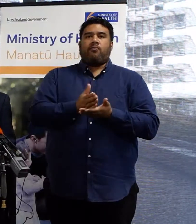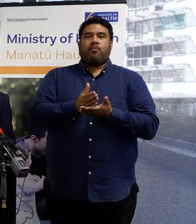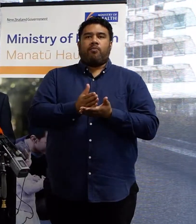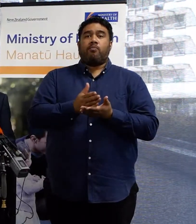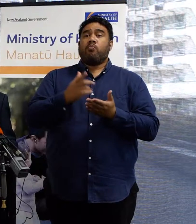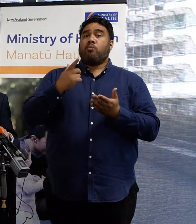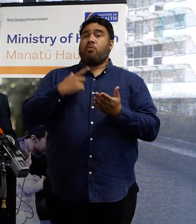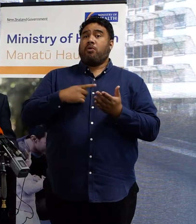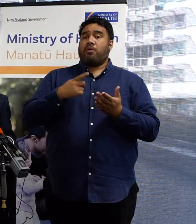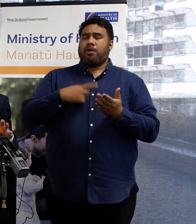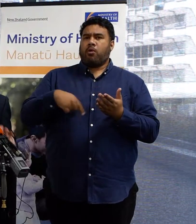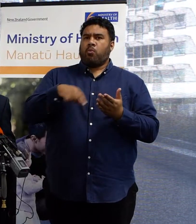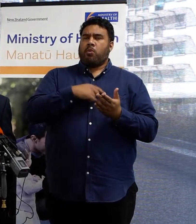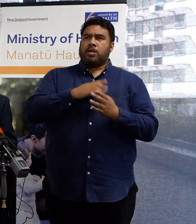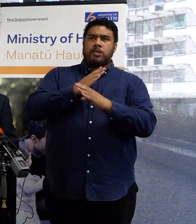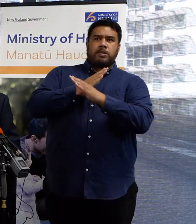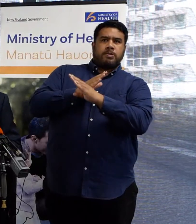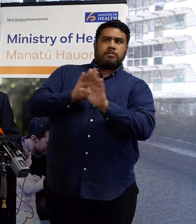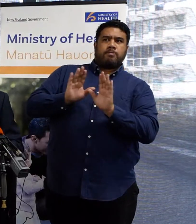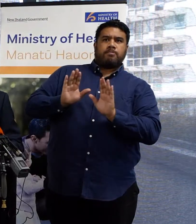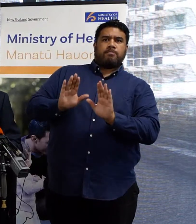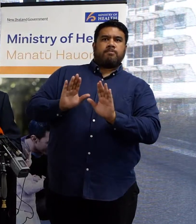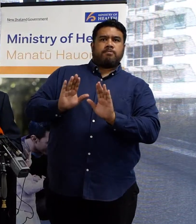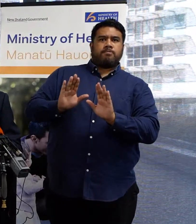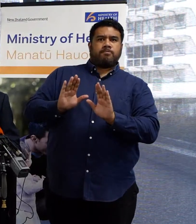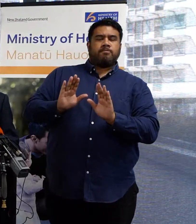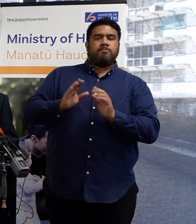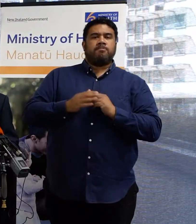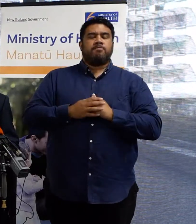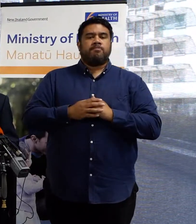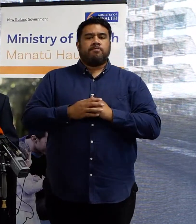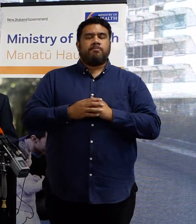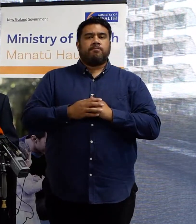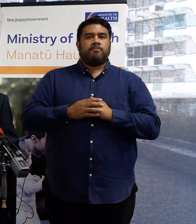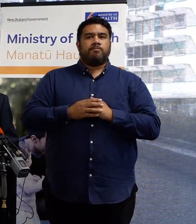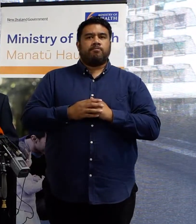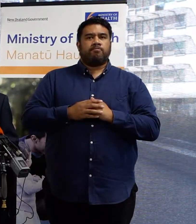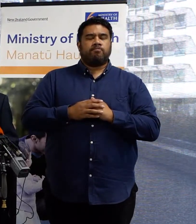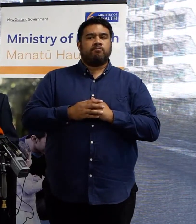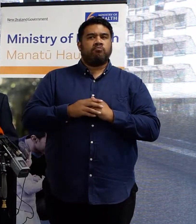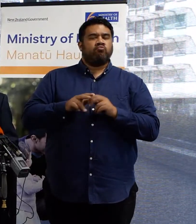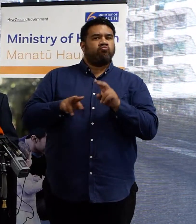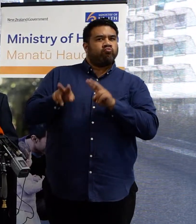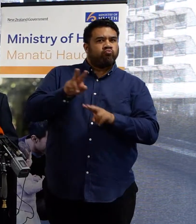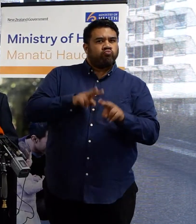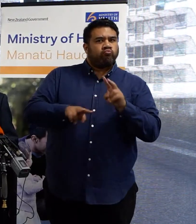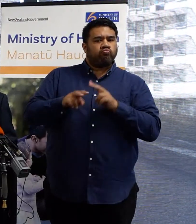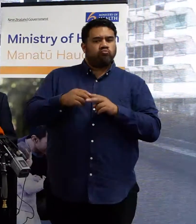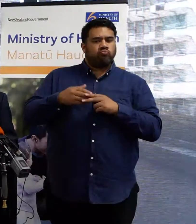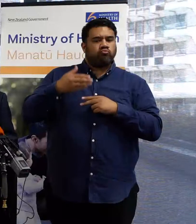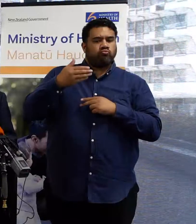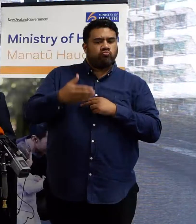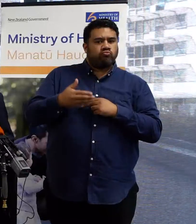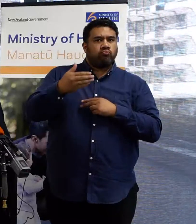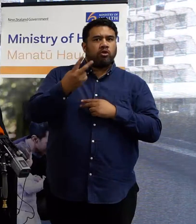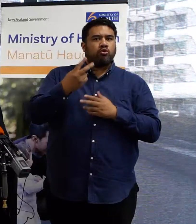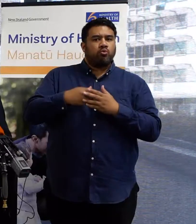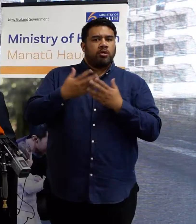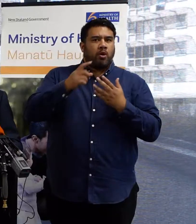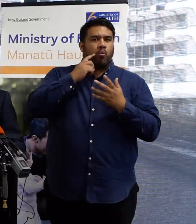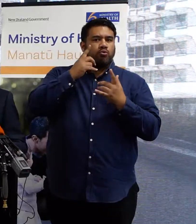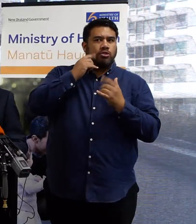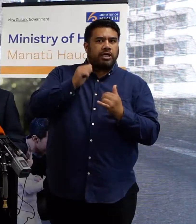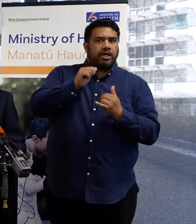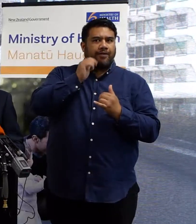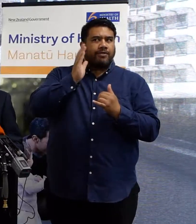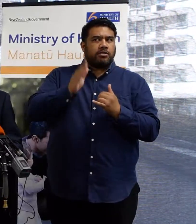precautionary measures in our current Keep It Out phase, and those measures are being reviewed every 48 hours